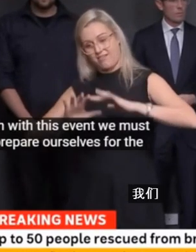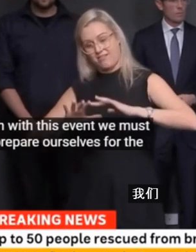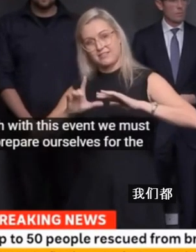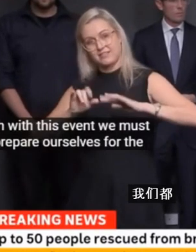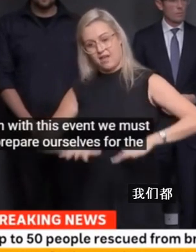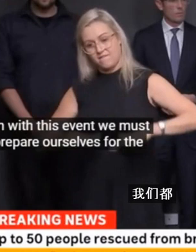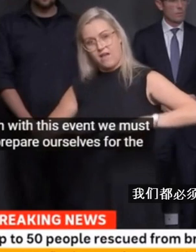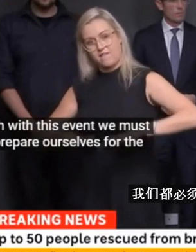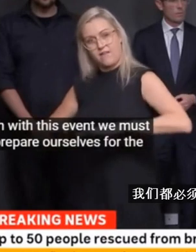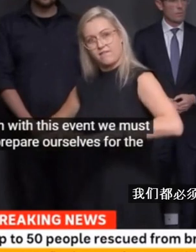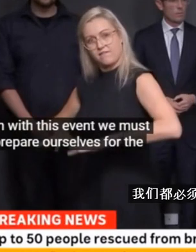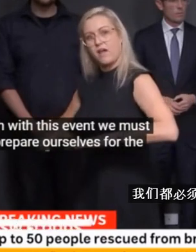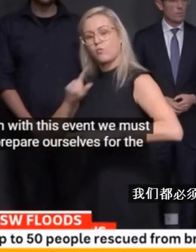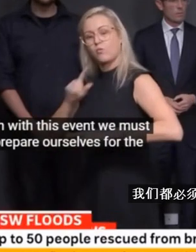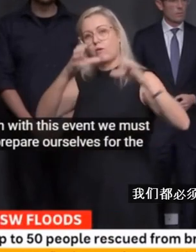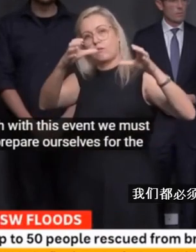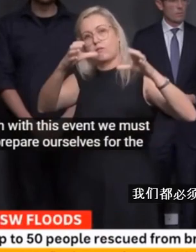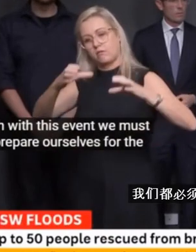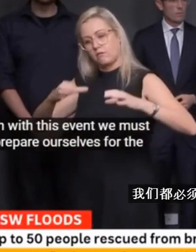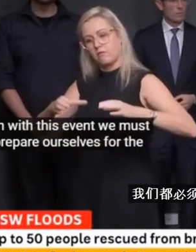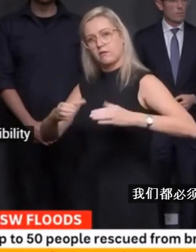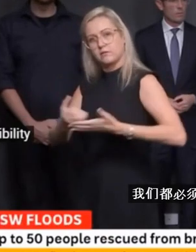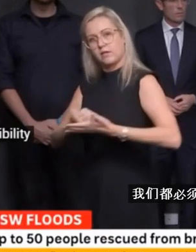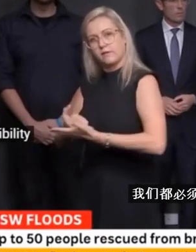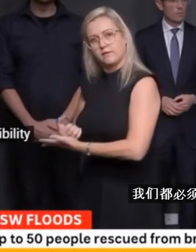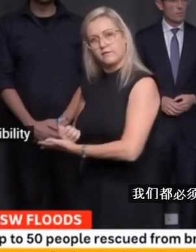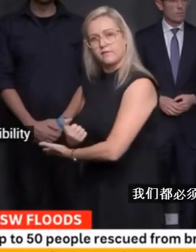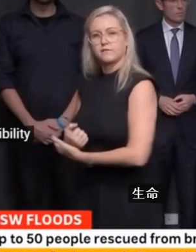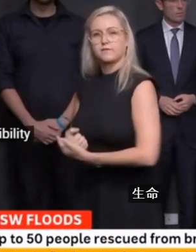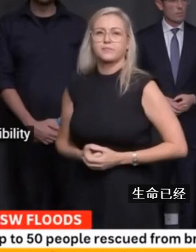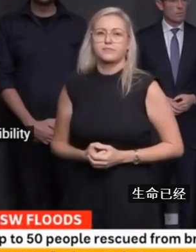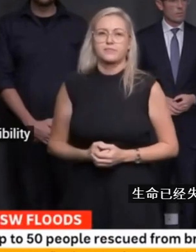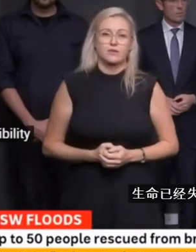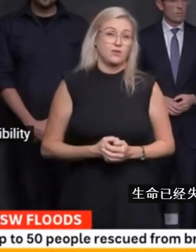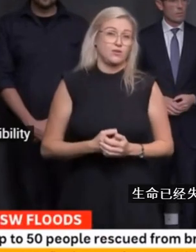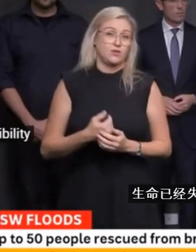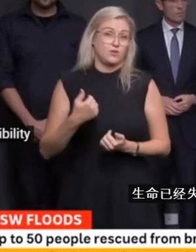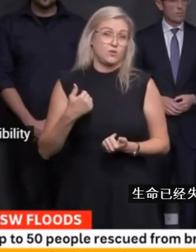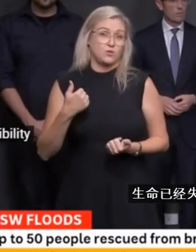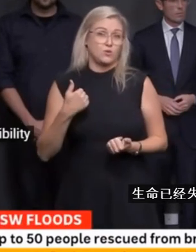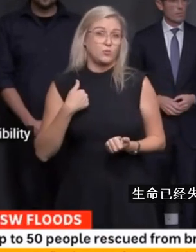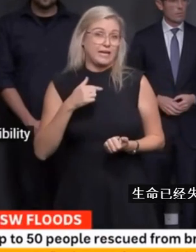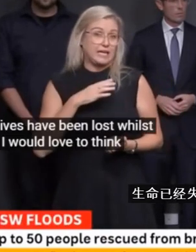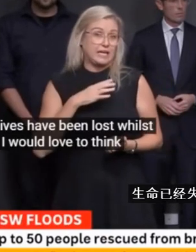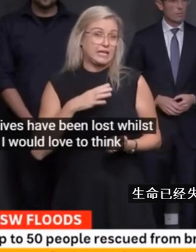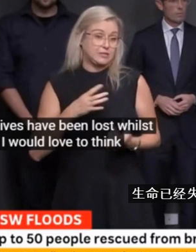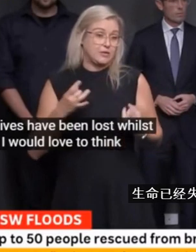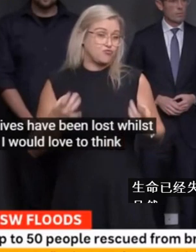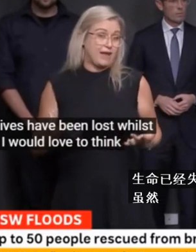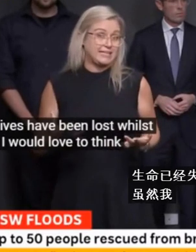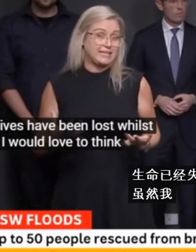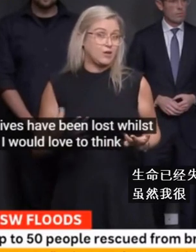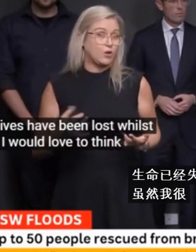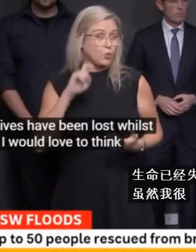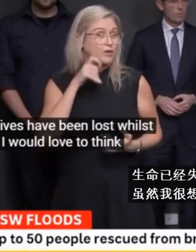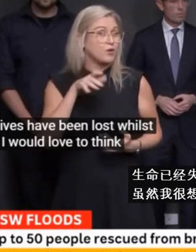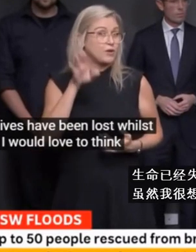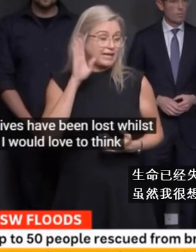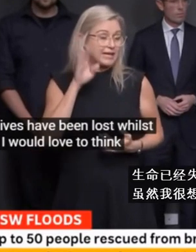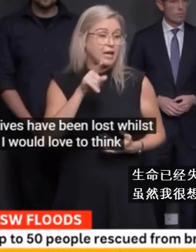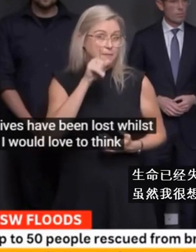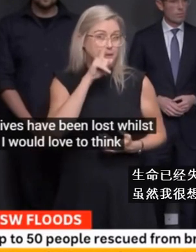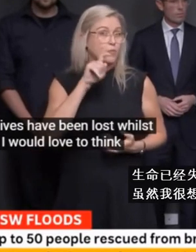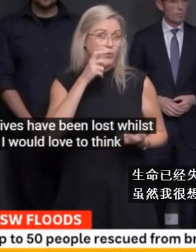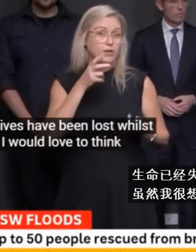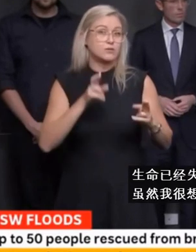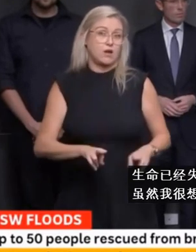We must all prepare ourselves for the possibility that lives have been lost. Whilst I would love